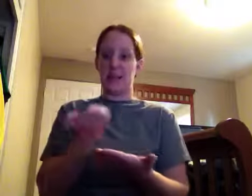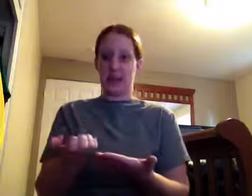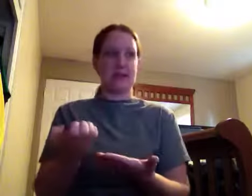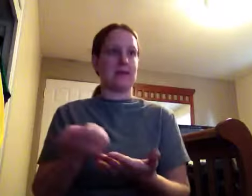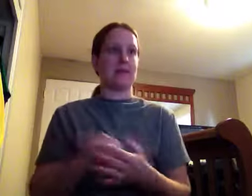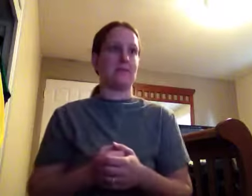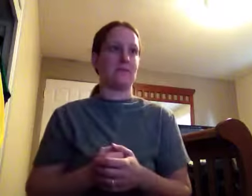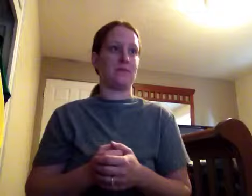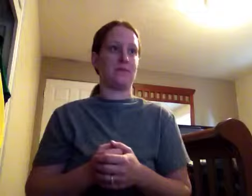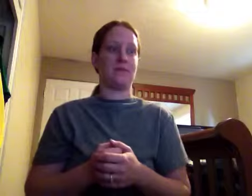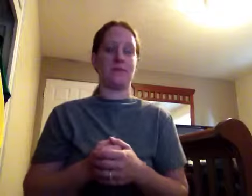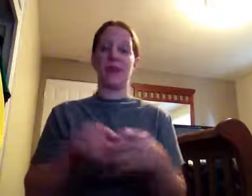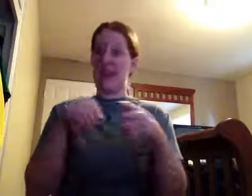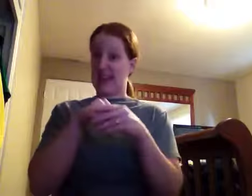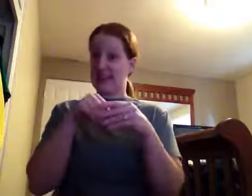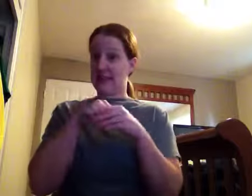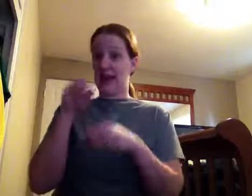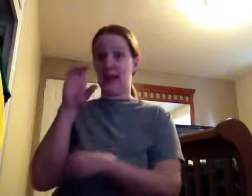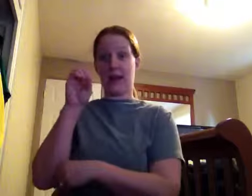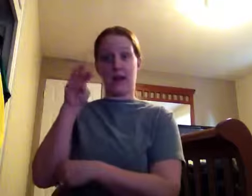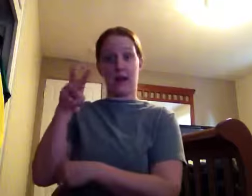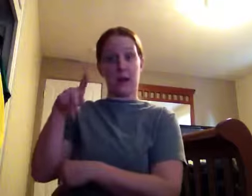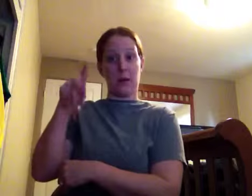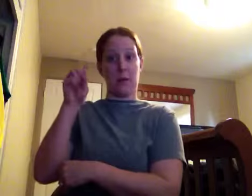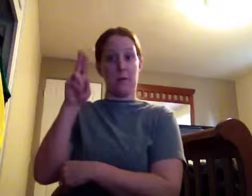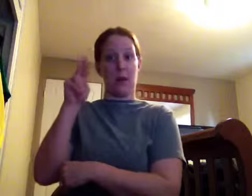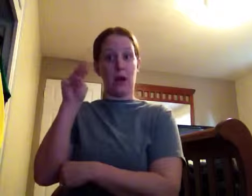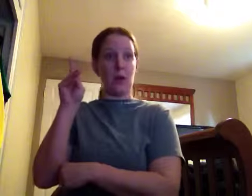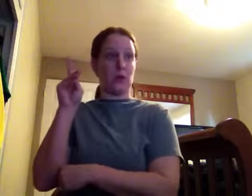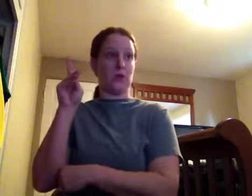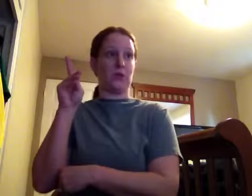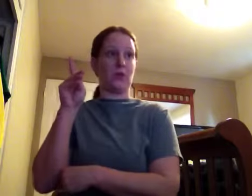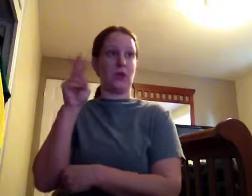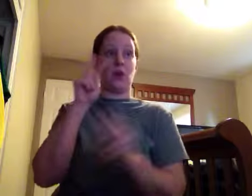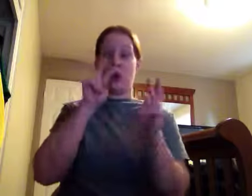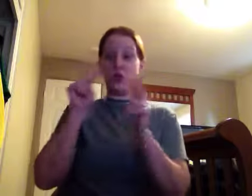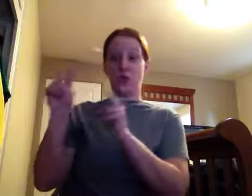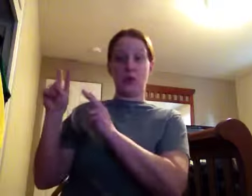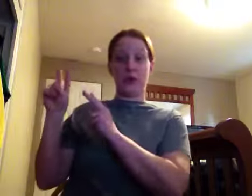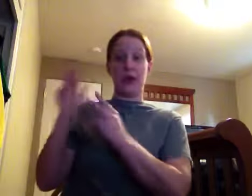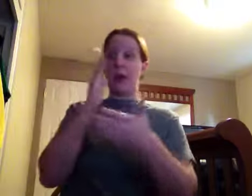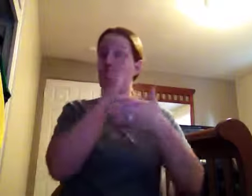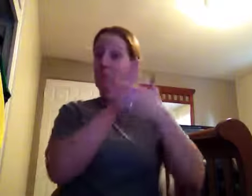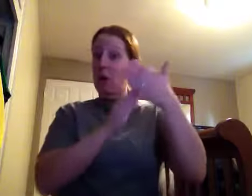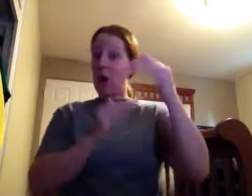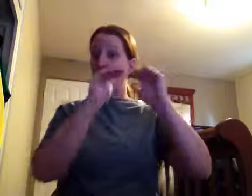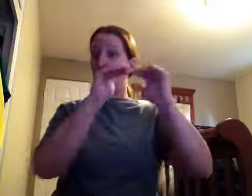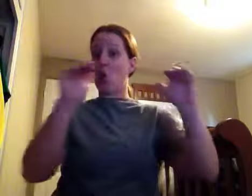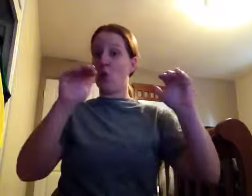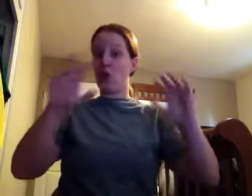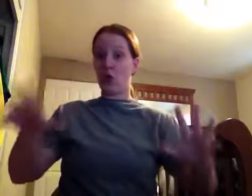100 equals percent composition. So let's do this for a formula. You know this formula is sodium chloride. So I know sodium's